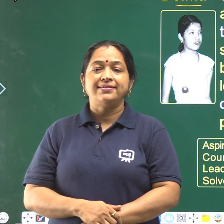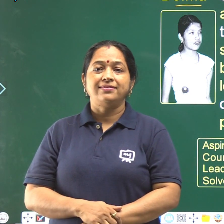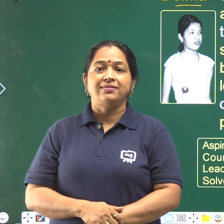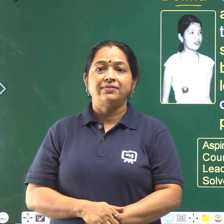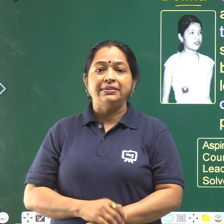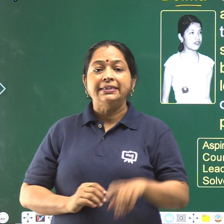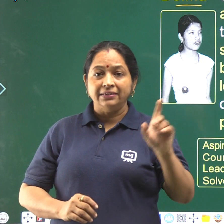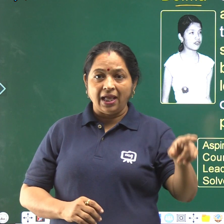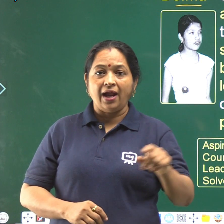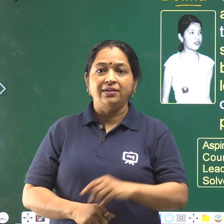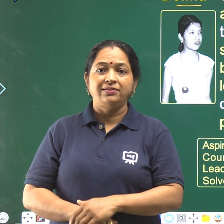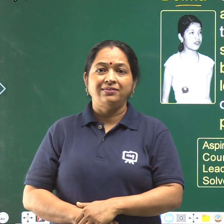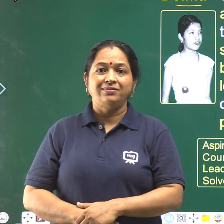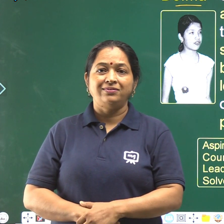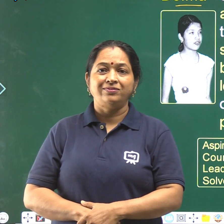that